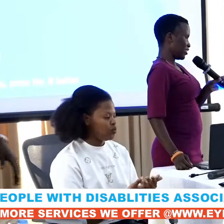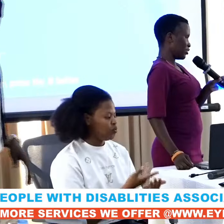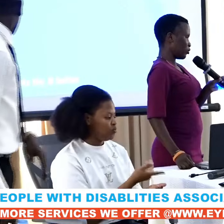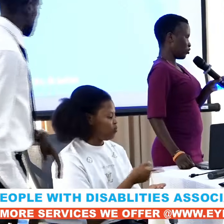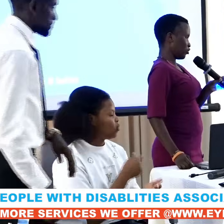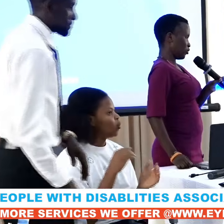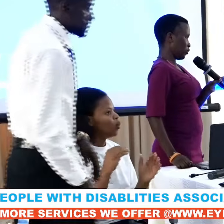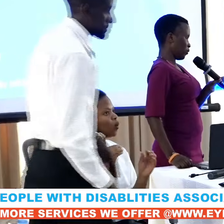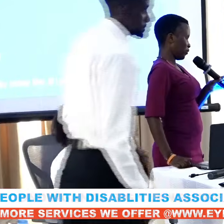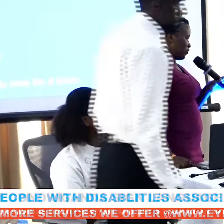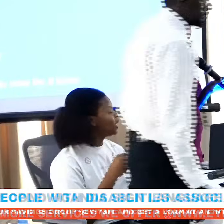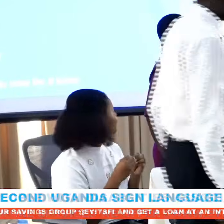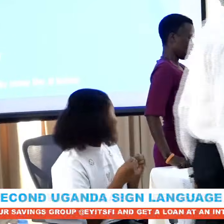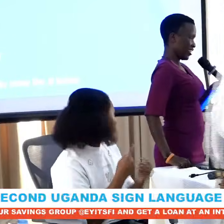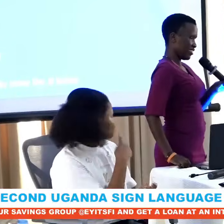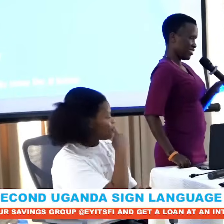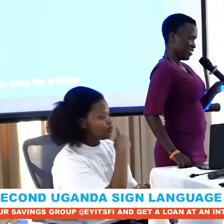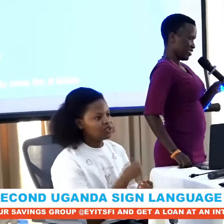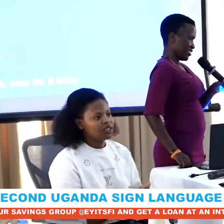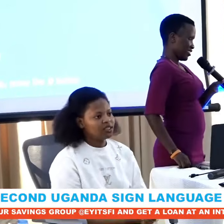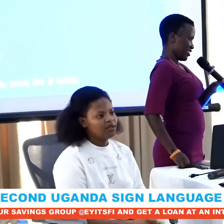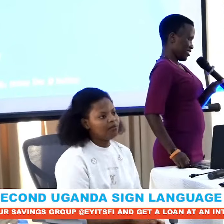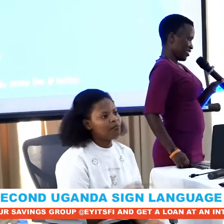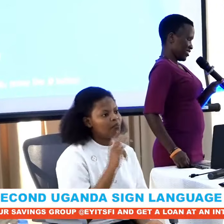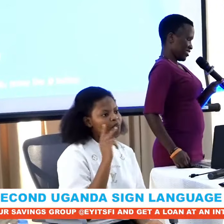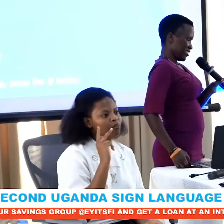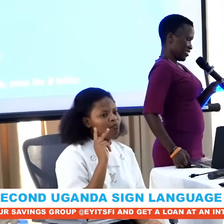I don't know.